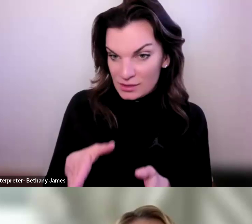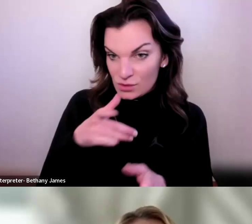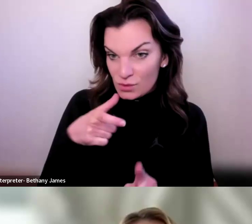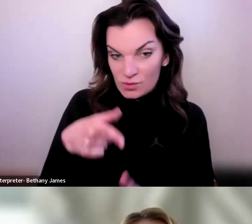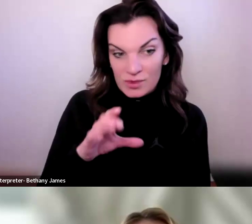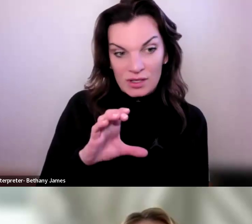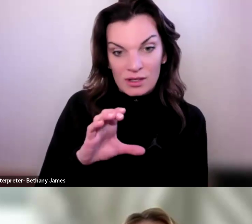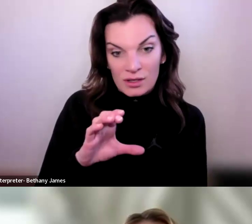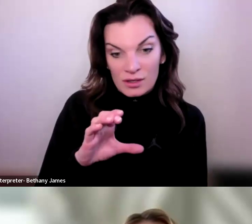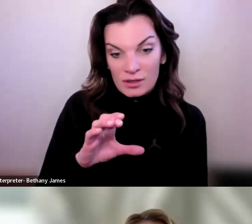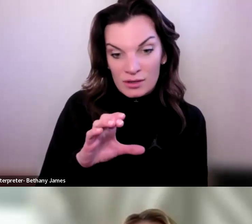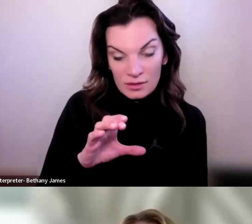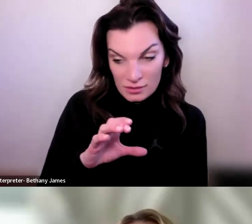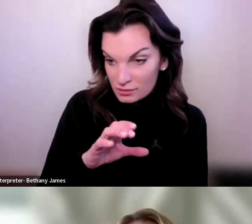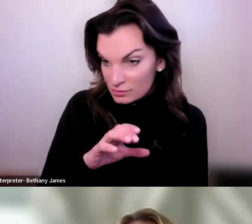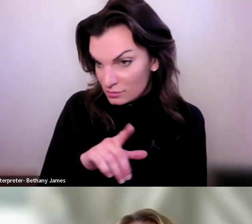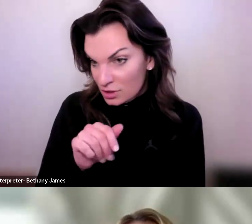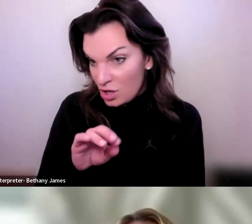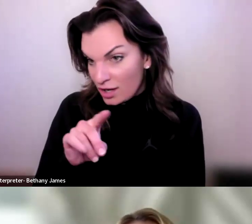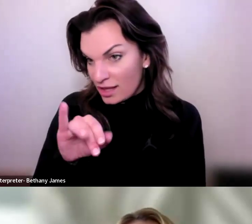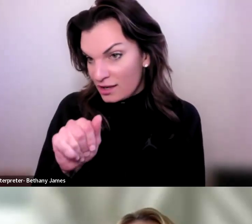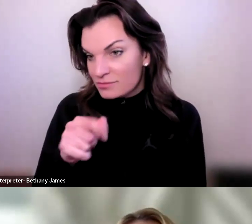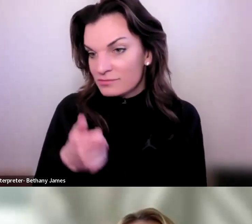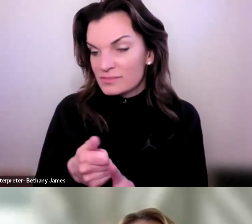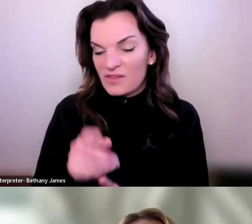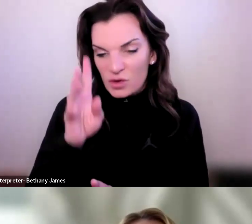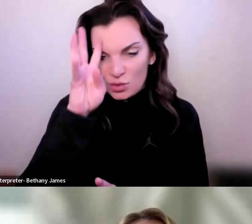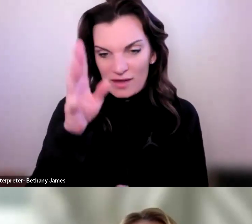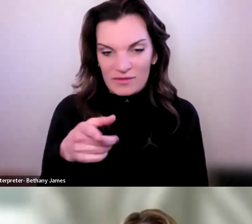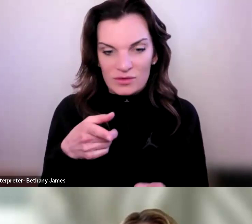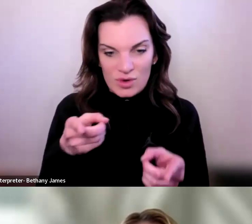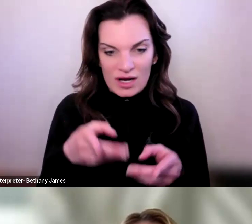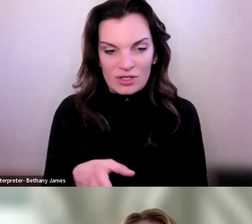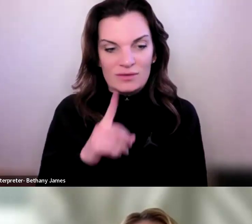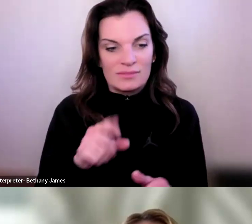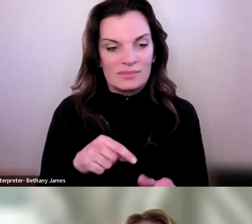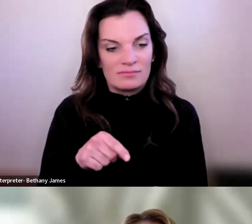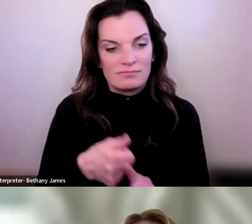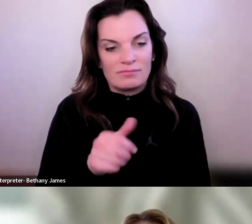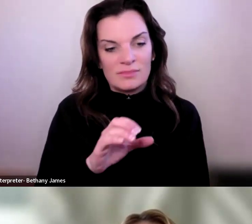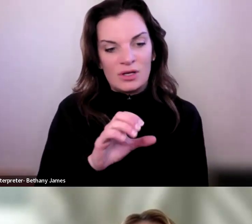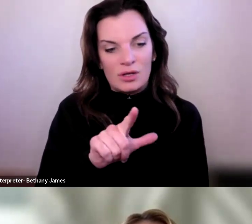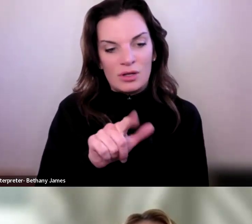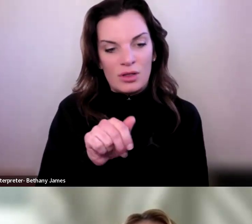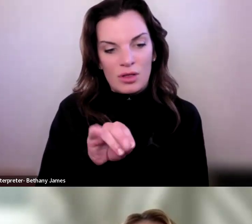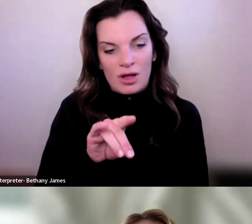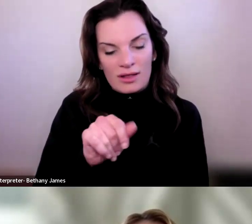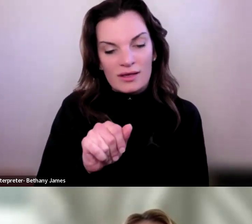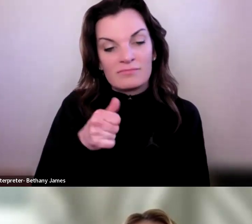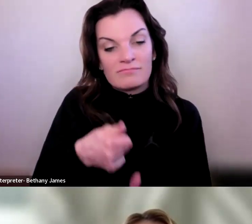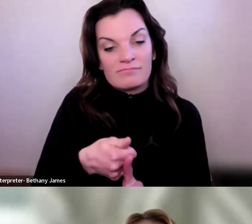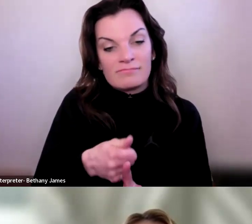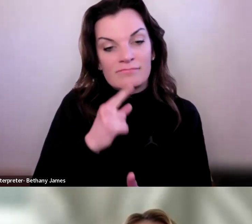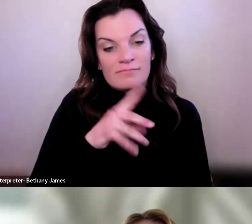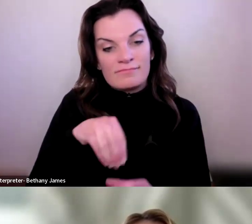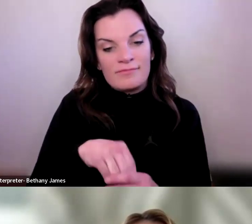Claudia Sherman. Claudia Sherman is a creative director, a long COVID patient, and a founding member of the grassroots advocacy